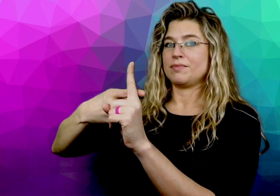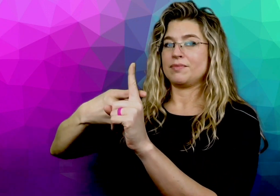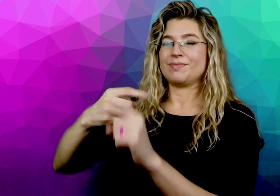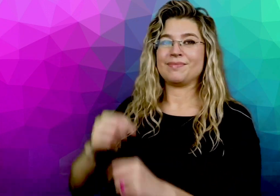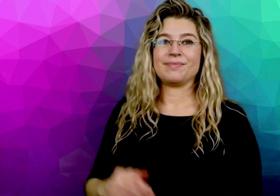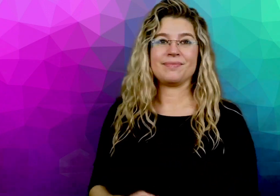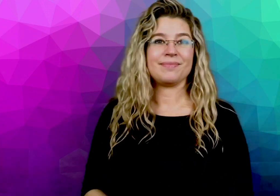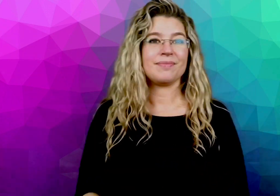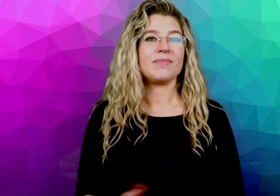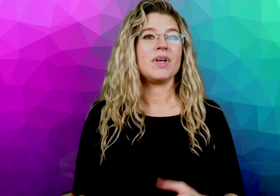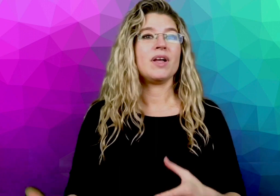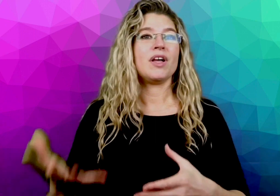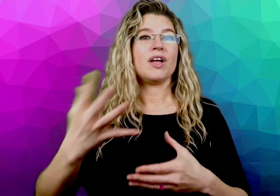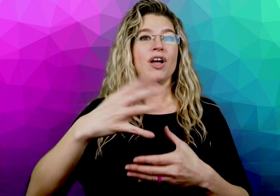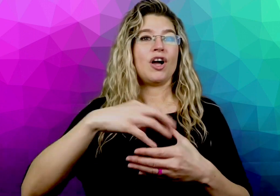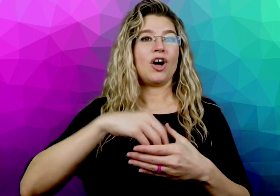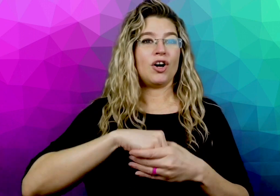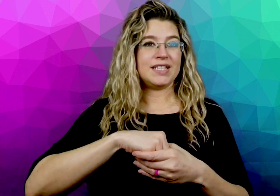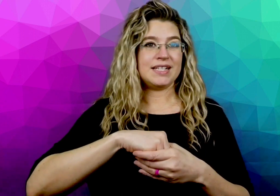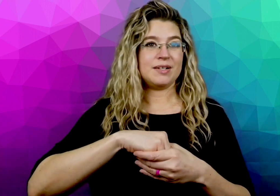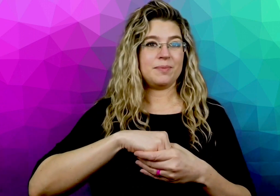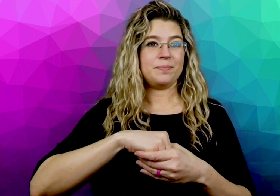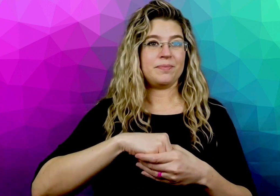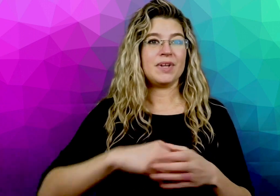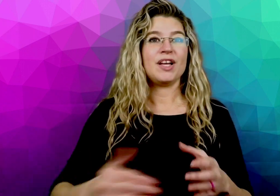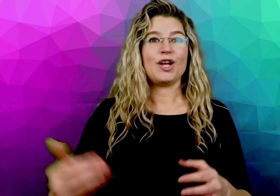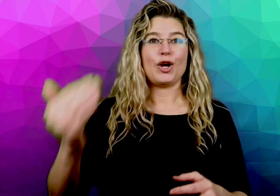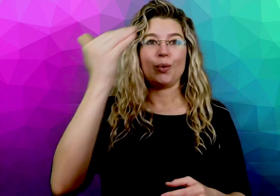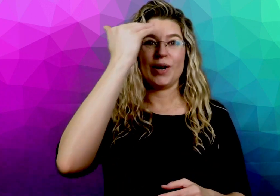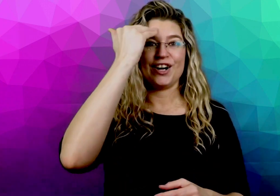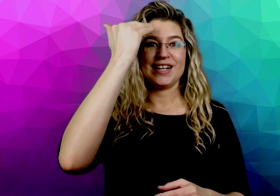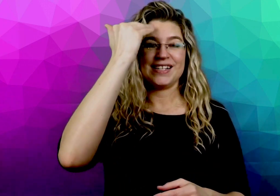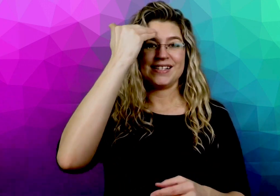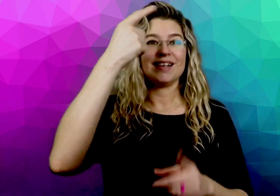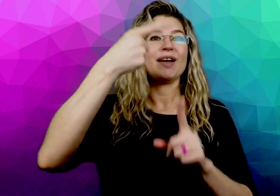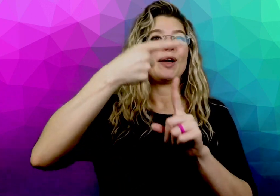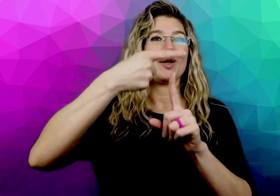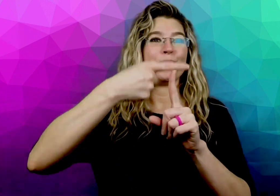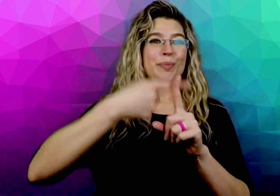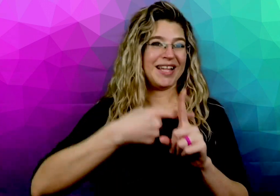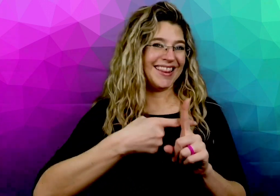Autism Awareness Month.